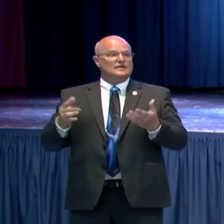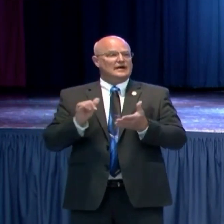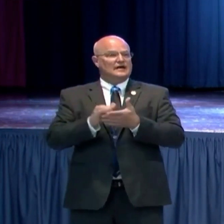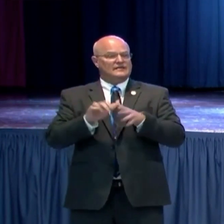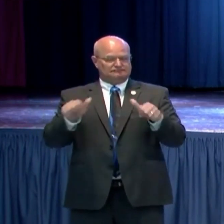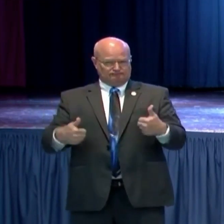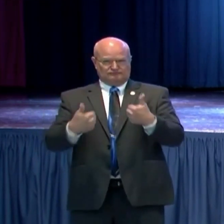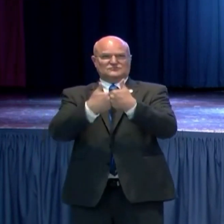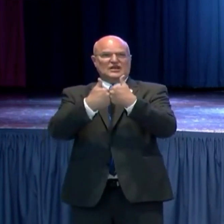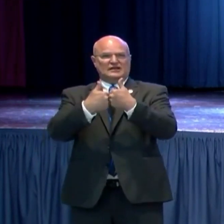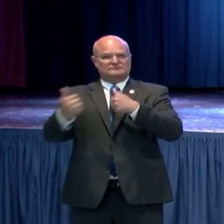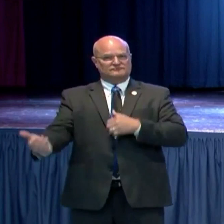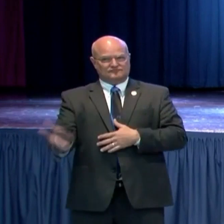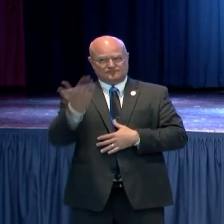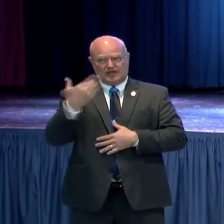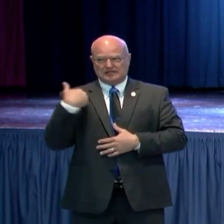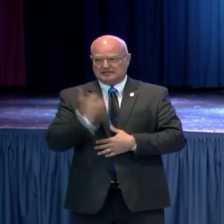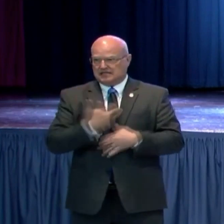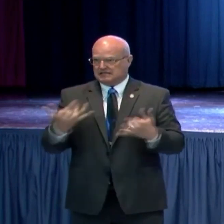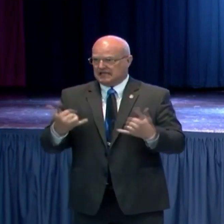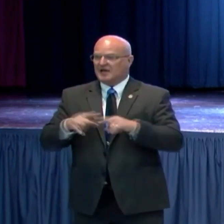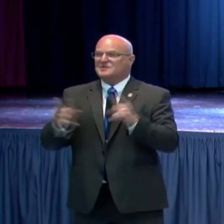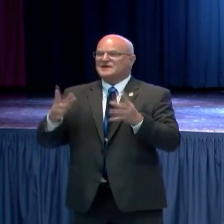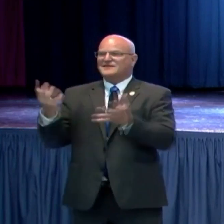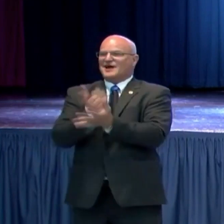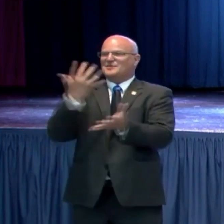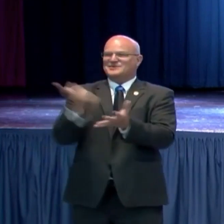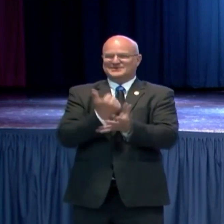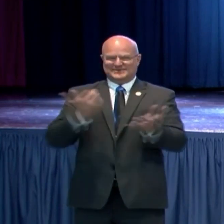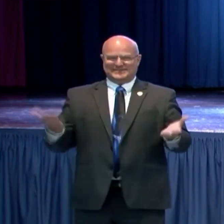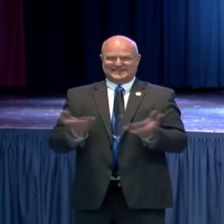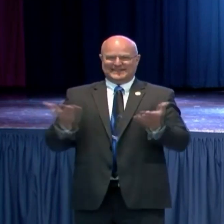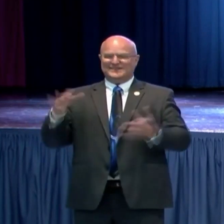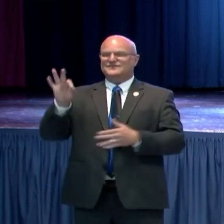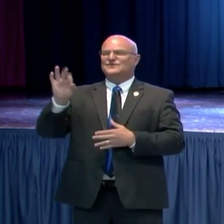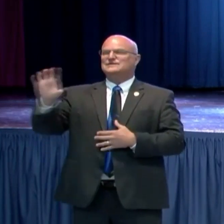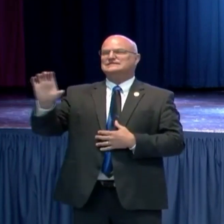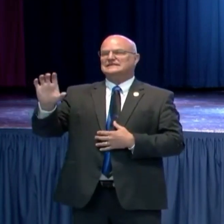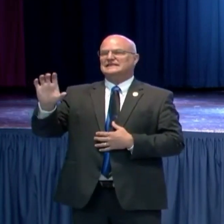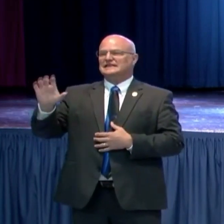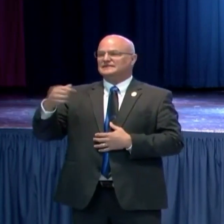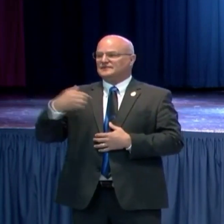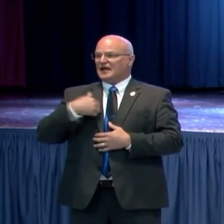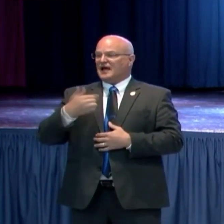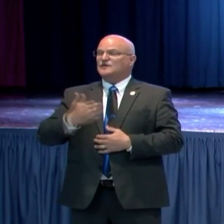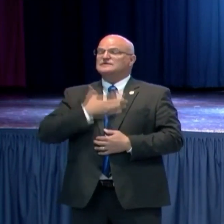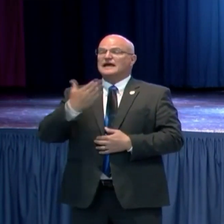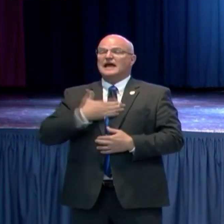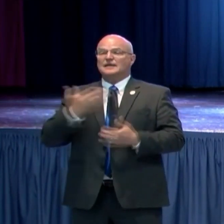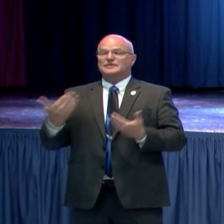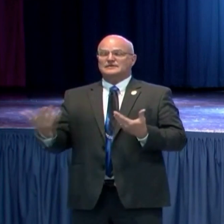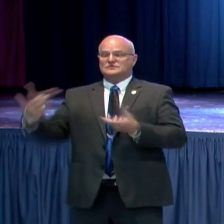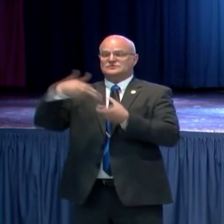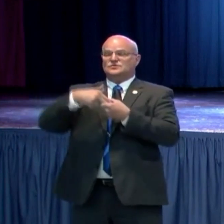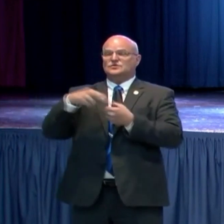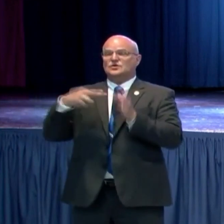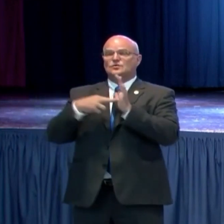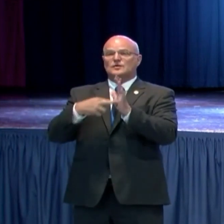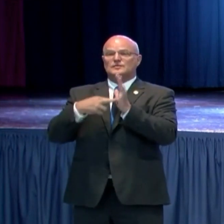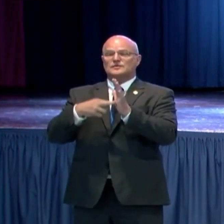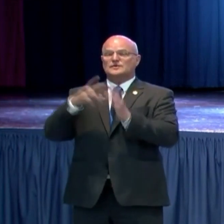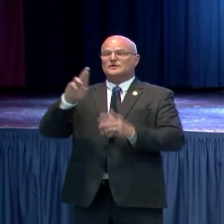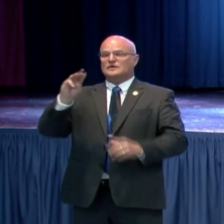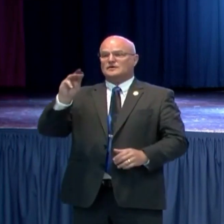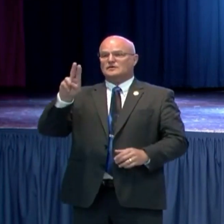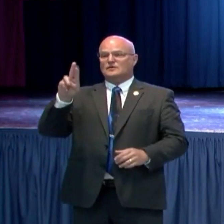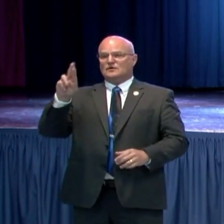the challenges, but also the opportunities here in Forest City. I was delighted to be joined by Representative Reginald